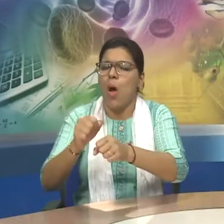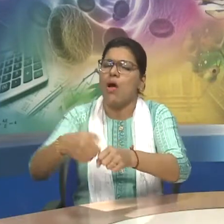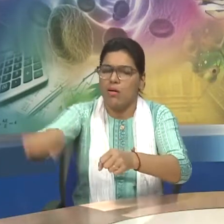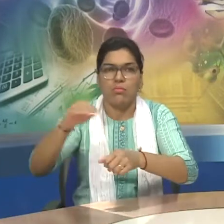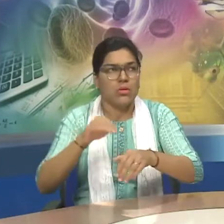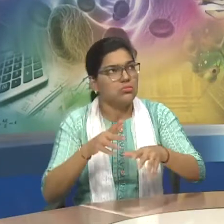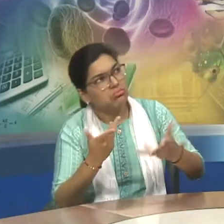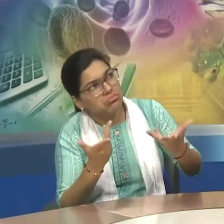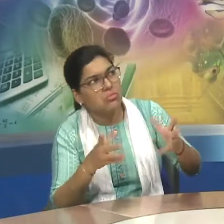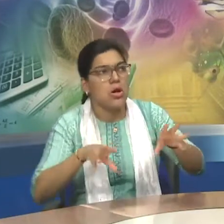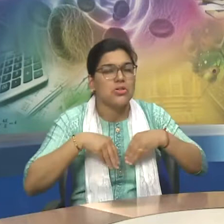her mother,